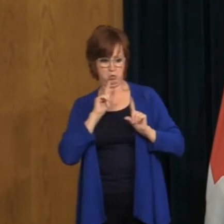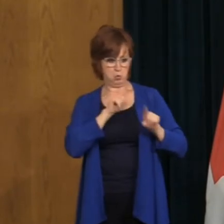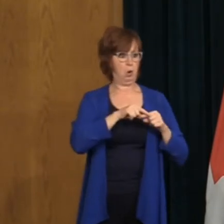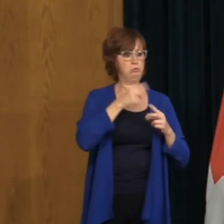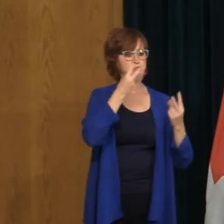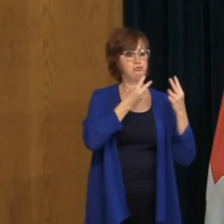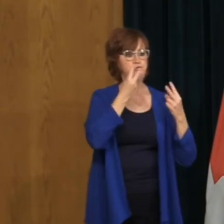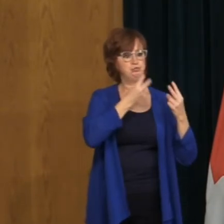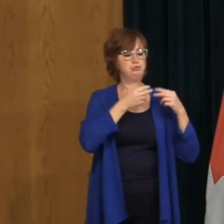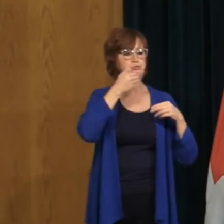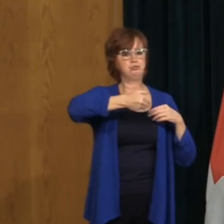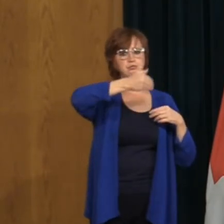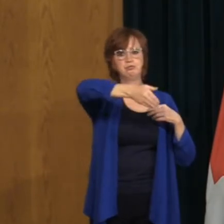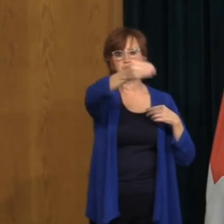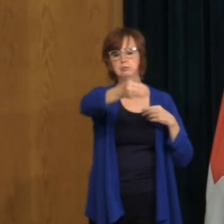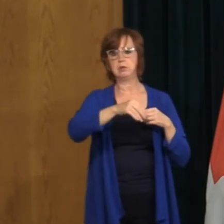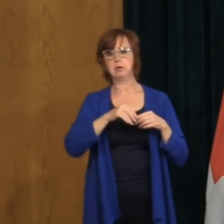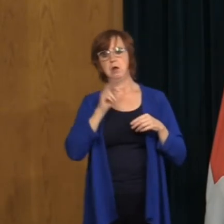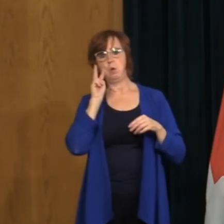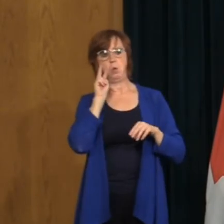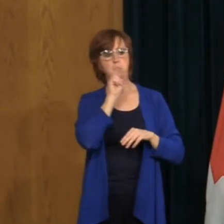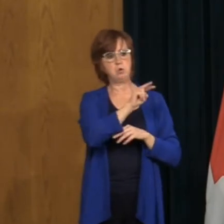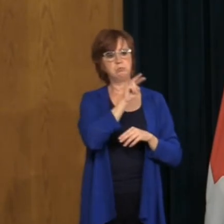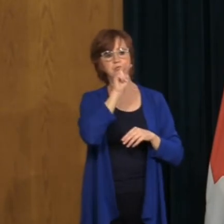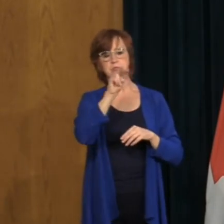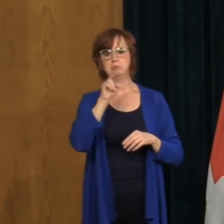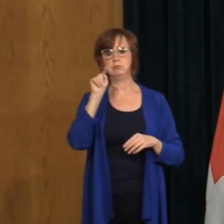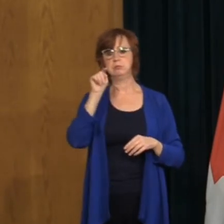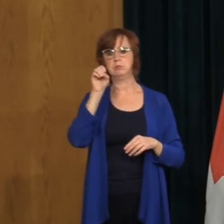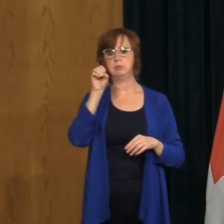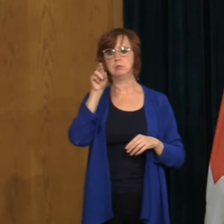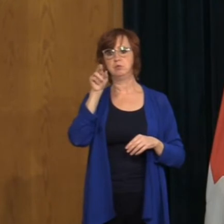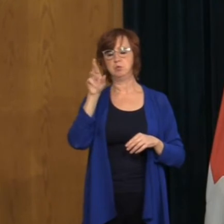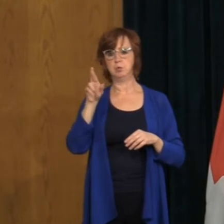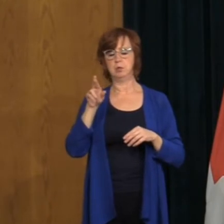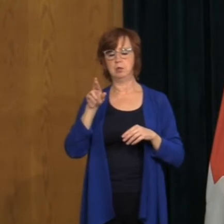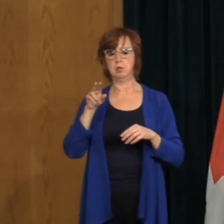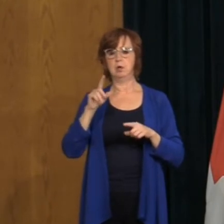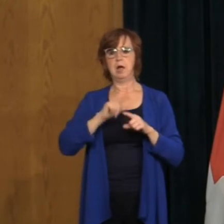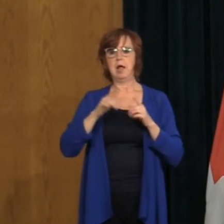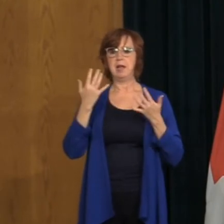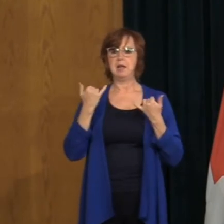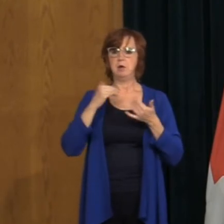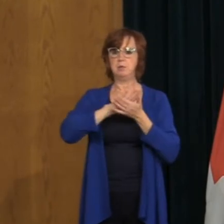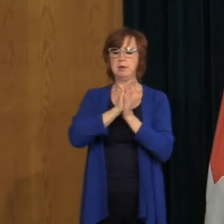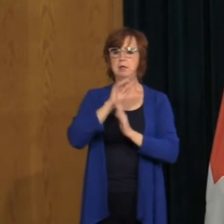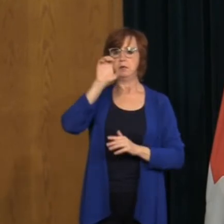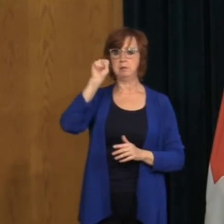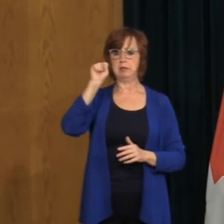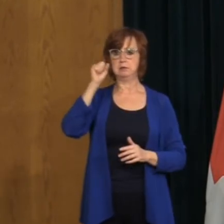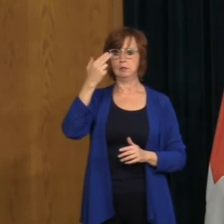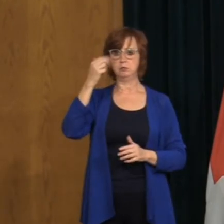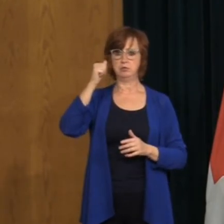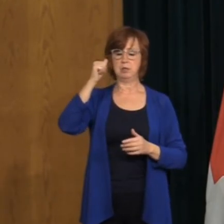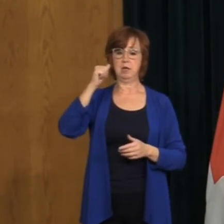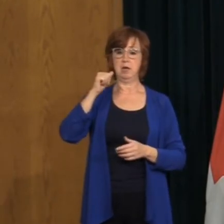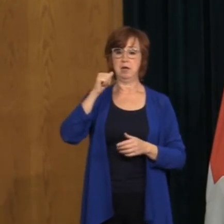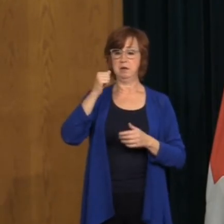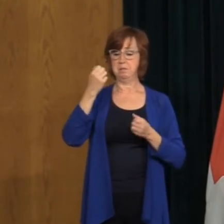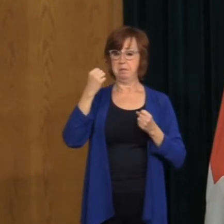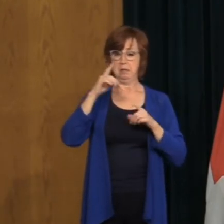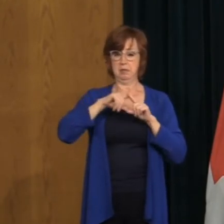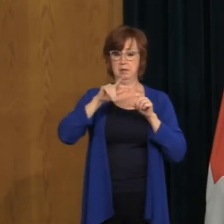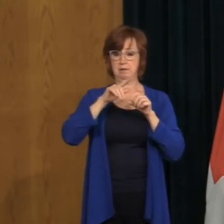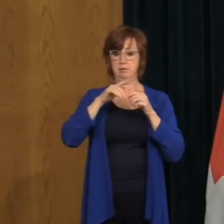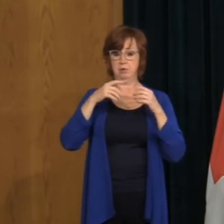into one Saskatchewan Health Authority. That tour does continue, although it is not always the CEO in every one of